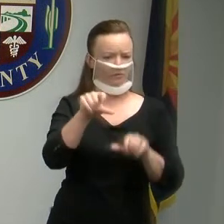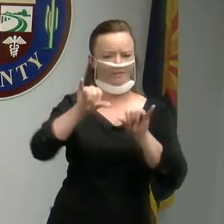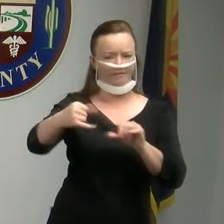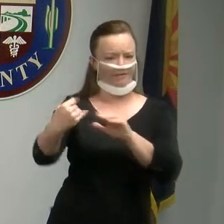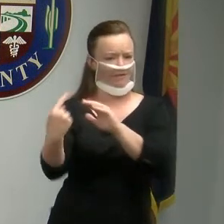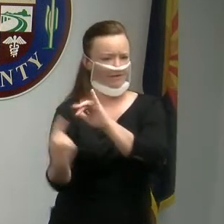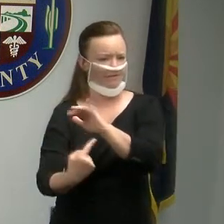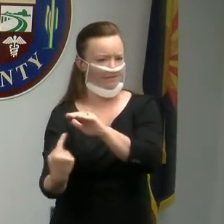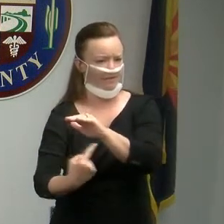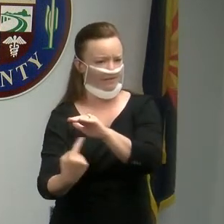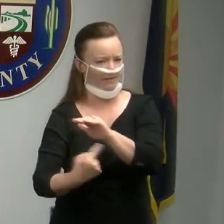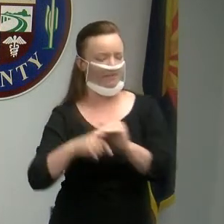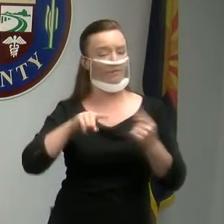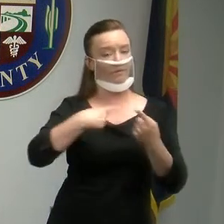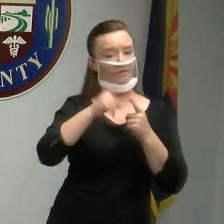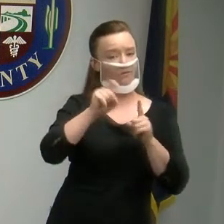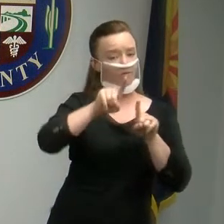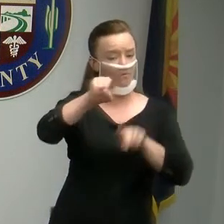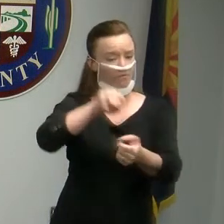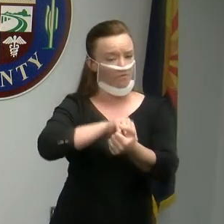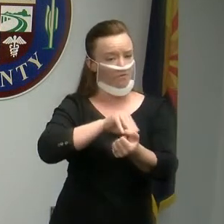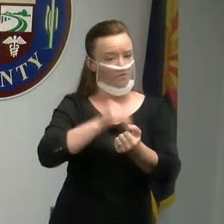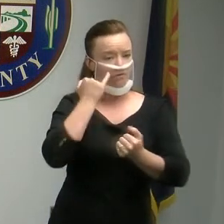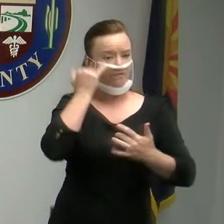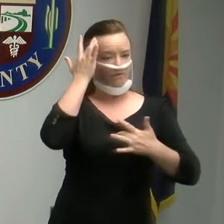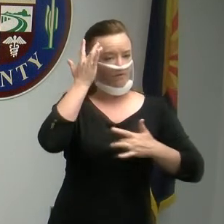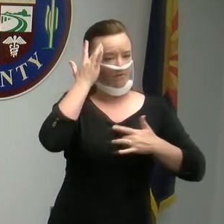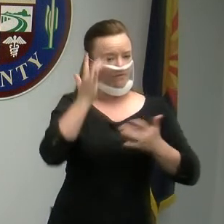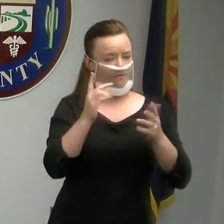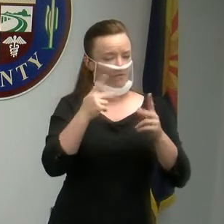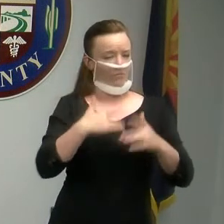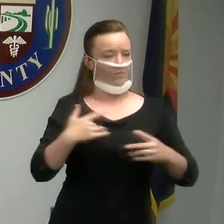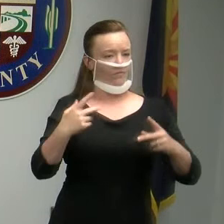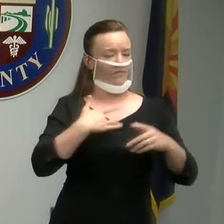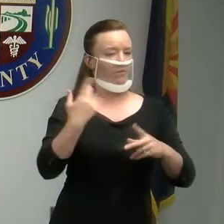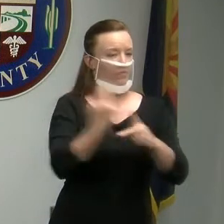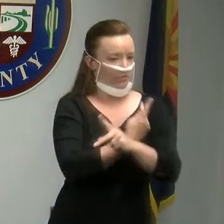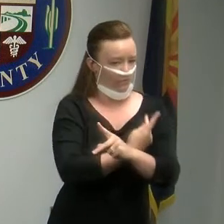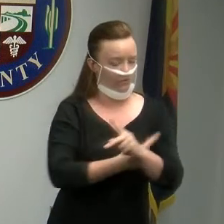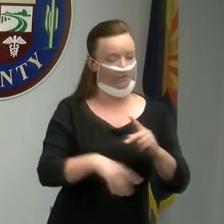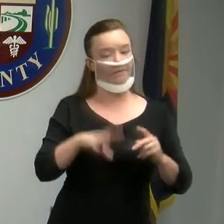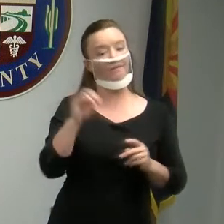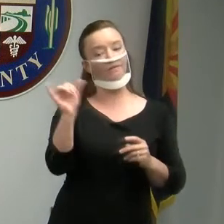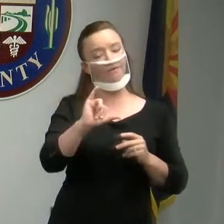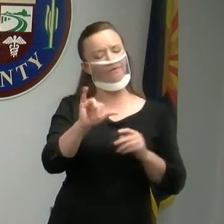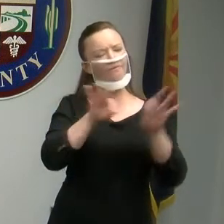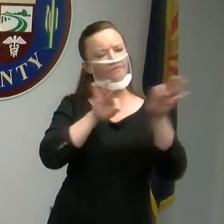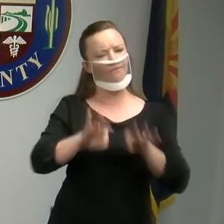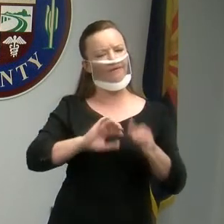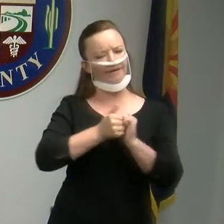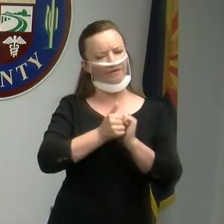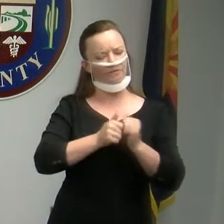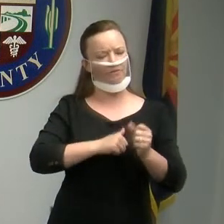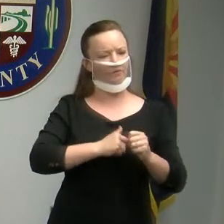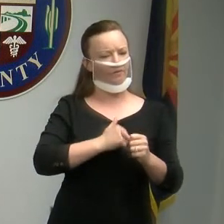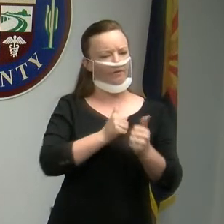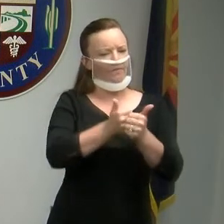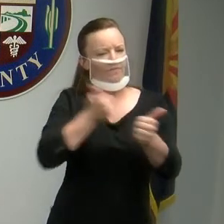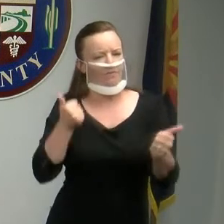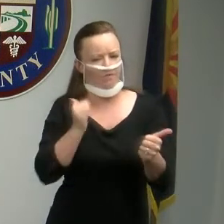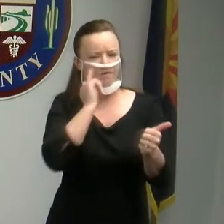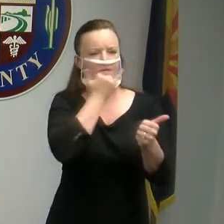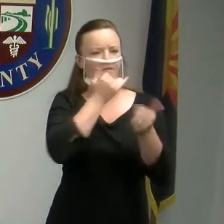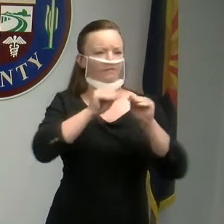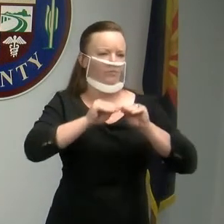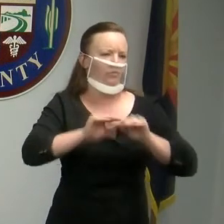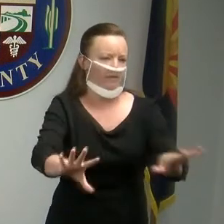should seek care if their symptoms worsen, and generally how to keep the disease from spreading to others. All of this is done by a